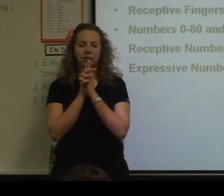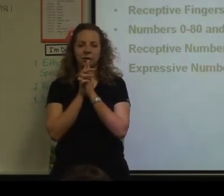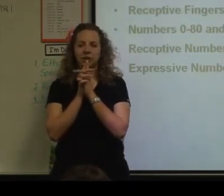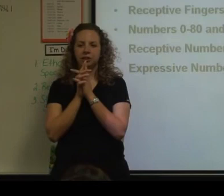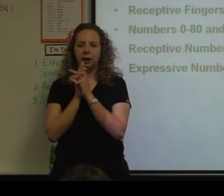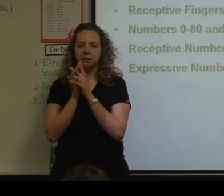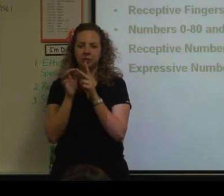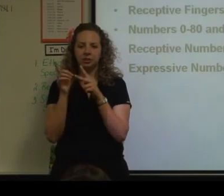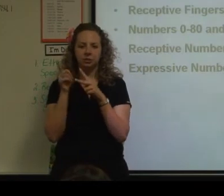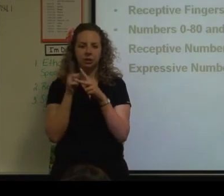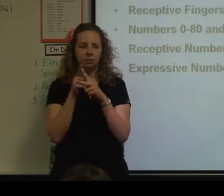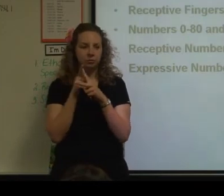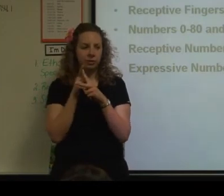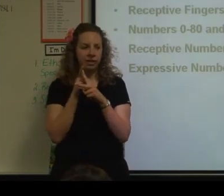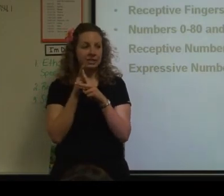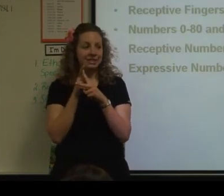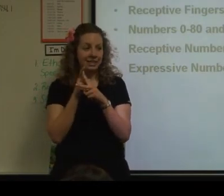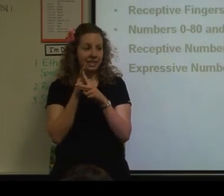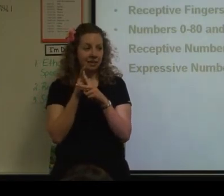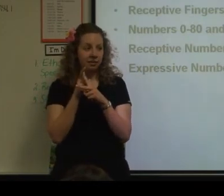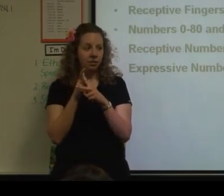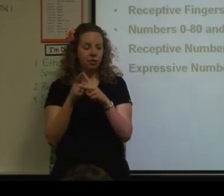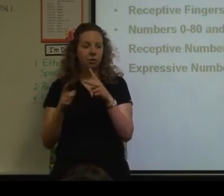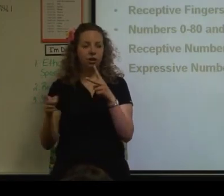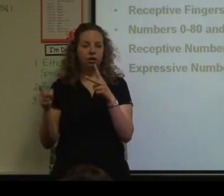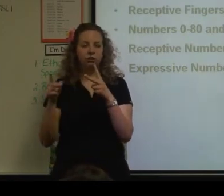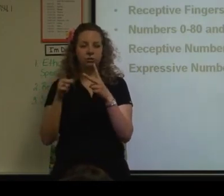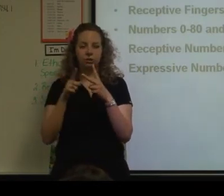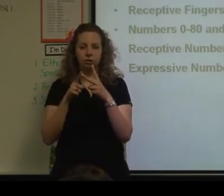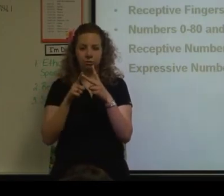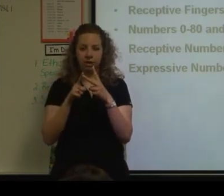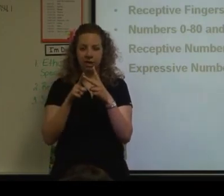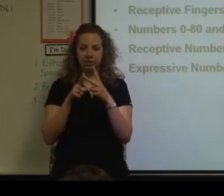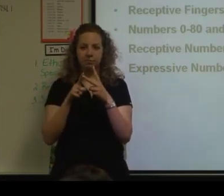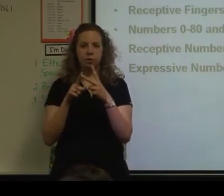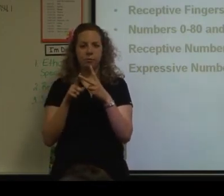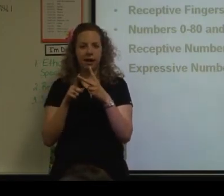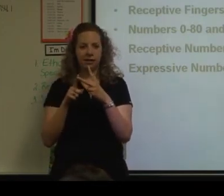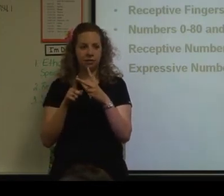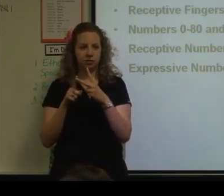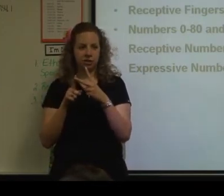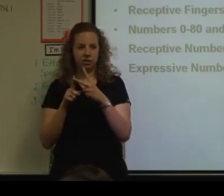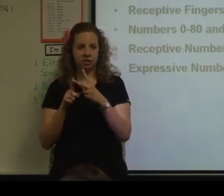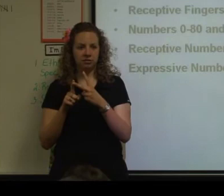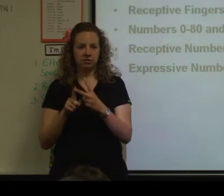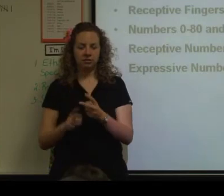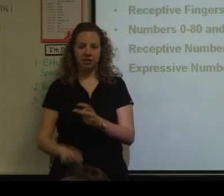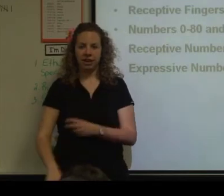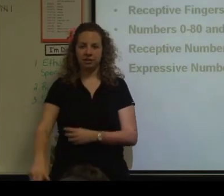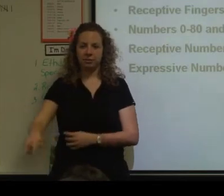do? What are your 2 options? You can go 3C, or you can do the 3 and then pull back into 100. Okay, so we